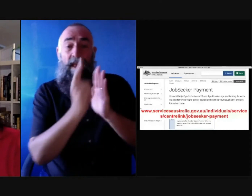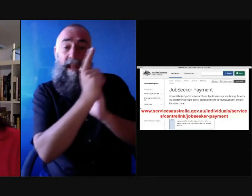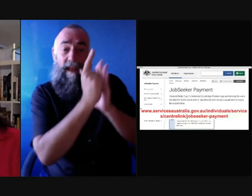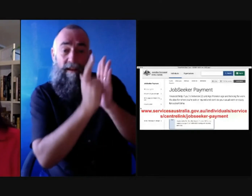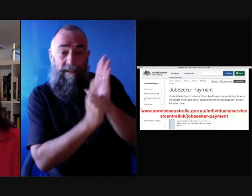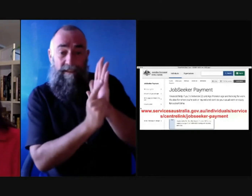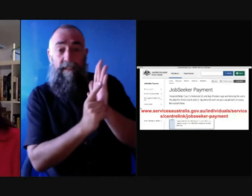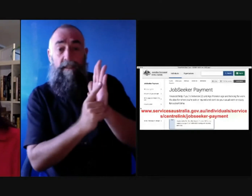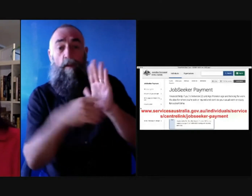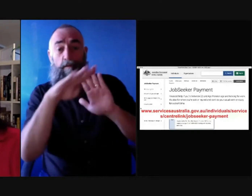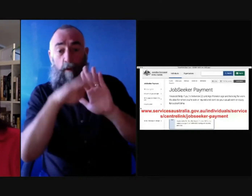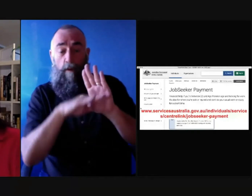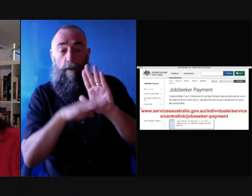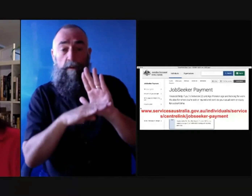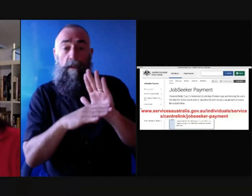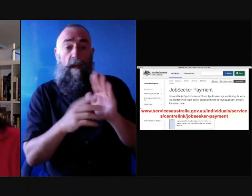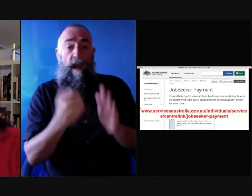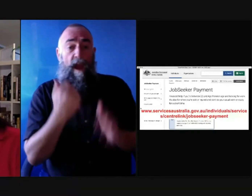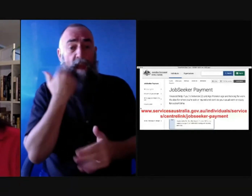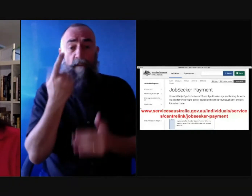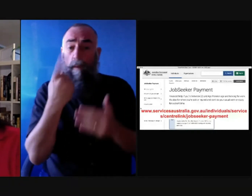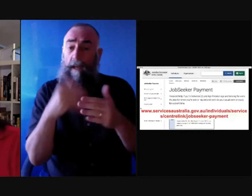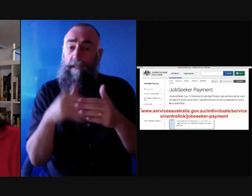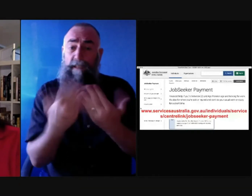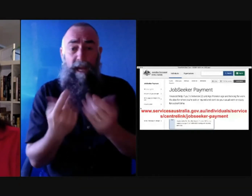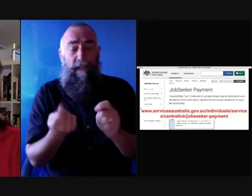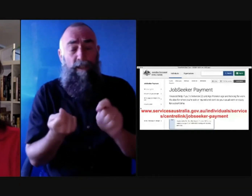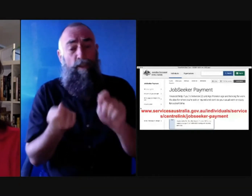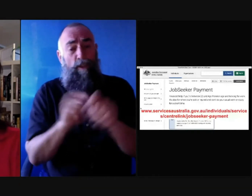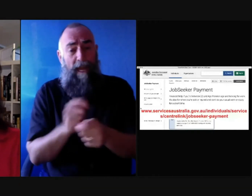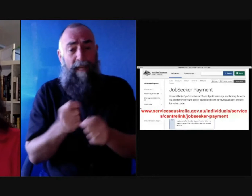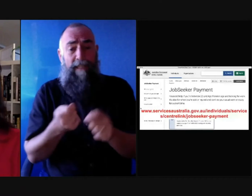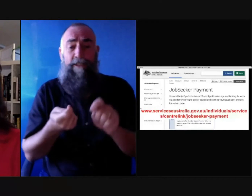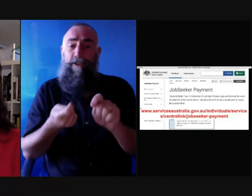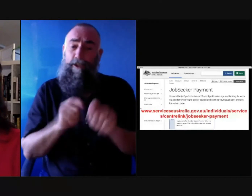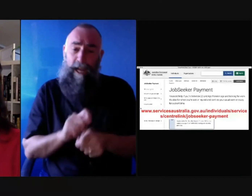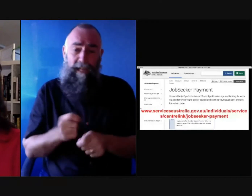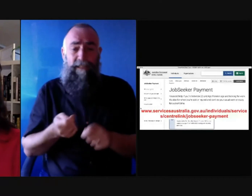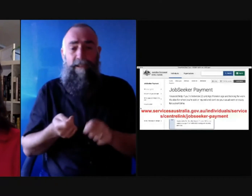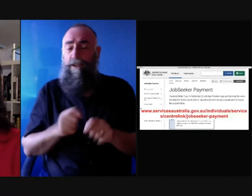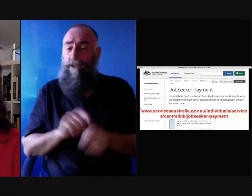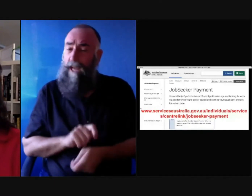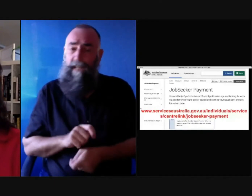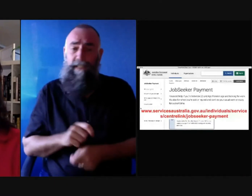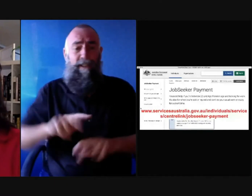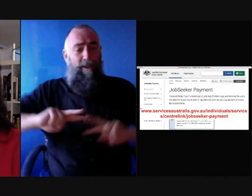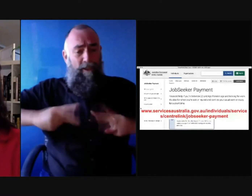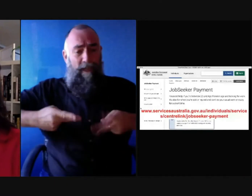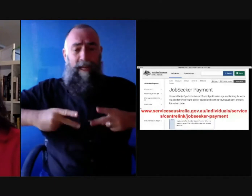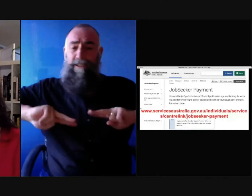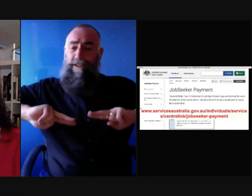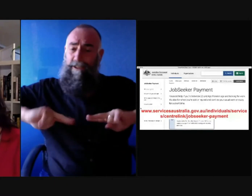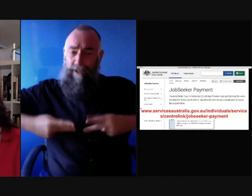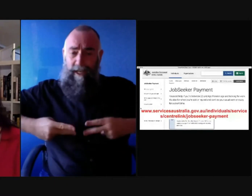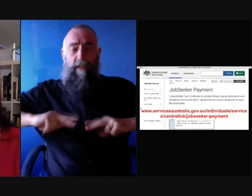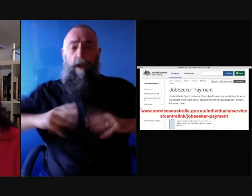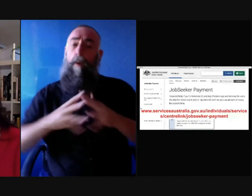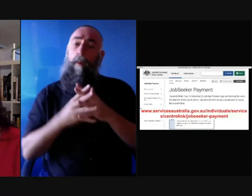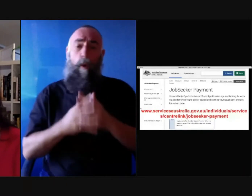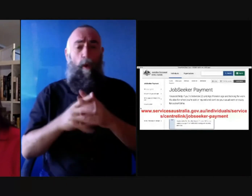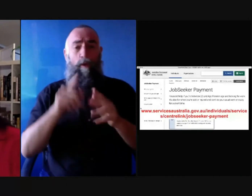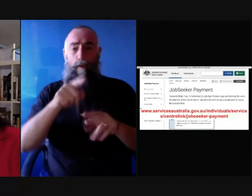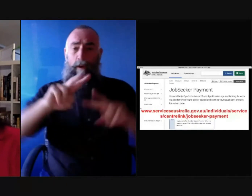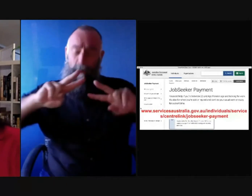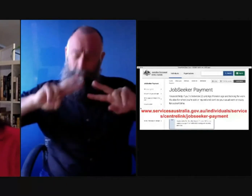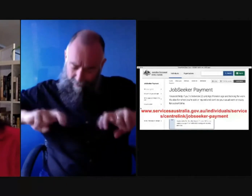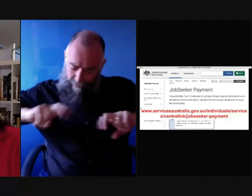rules are changing for each of these things, so it's still worthwhile going and looking at Job Seeker payment to see if